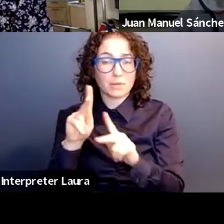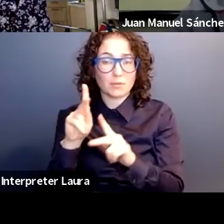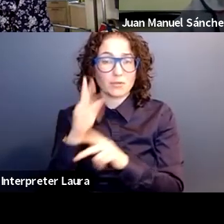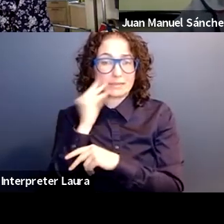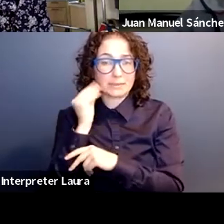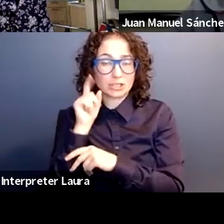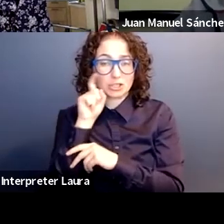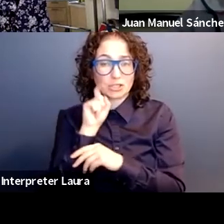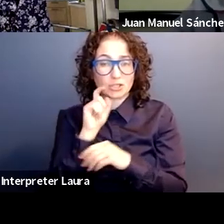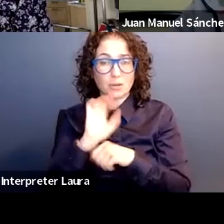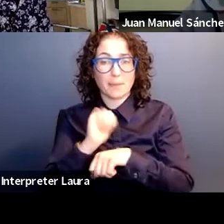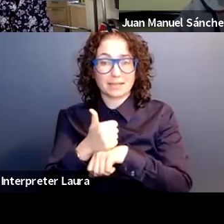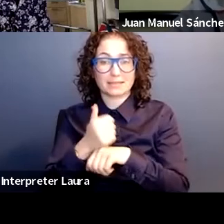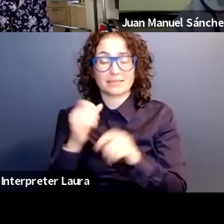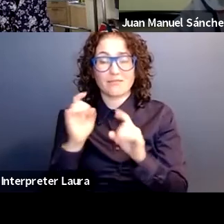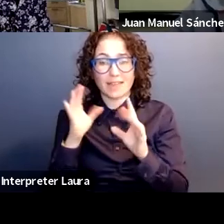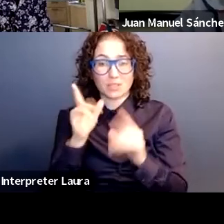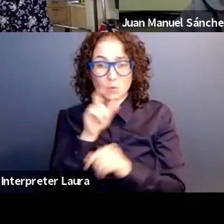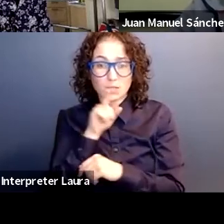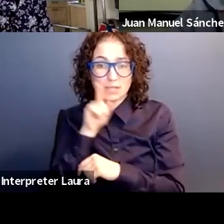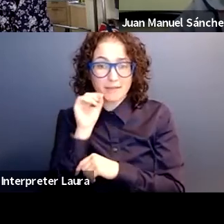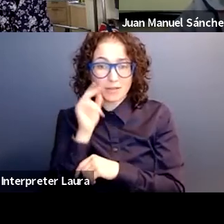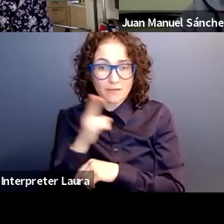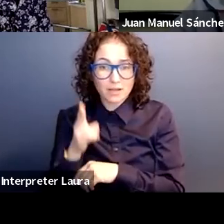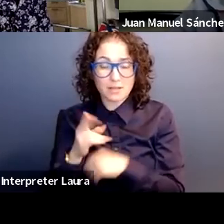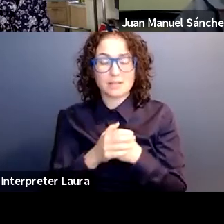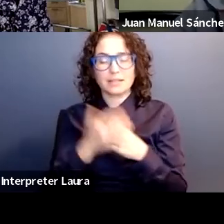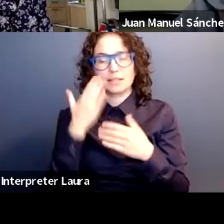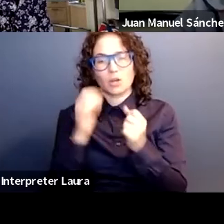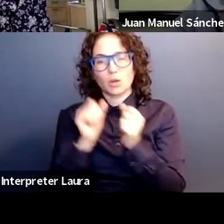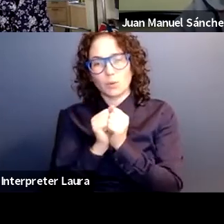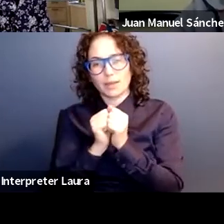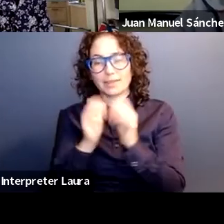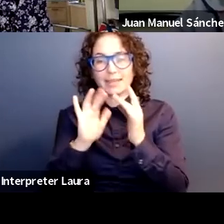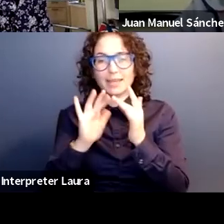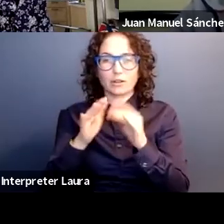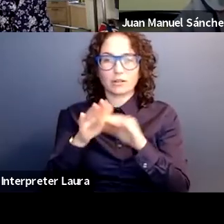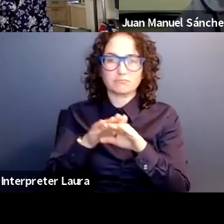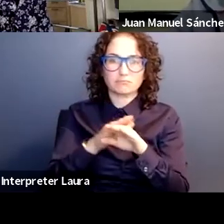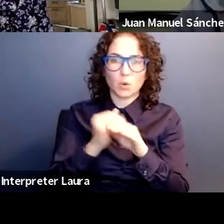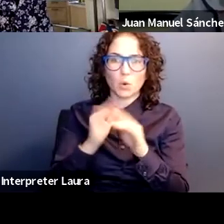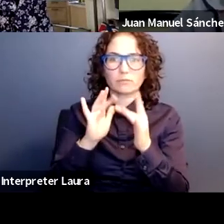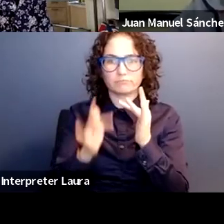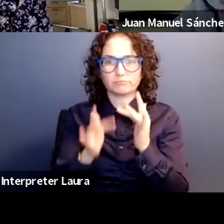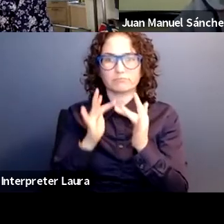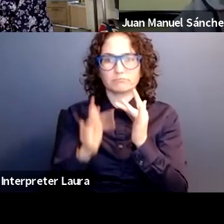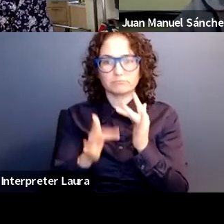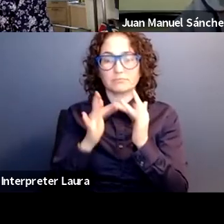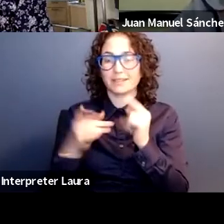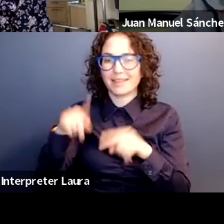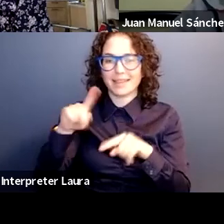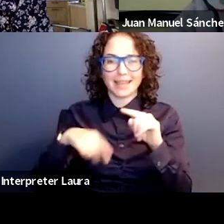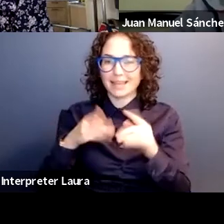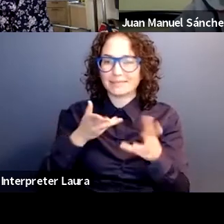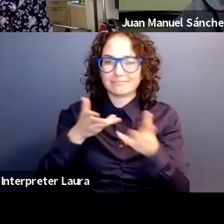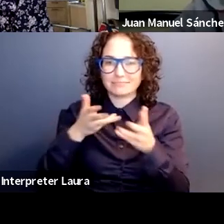who are deaf and hard of hearing. And with a lot of the internet slowdowns and outages, it's preventing them from communicating via sign